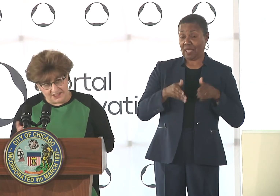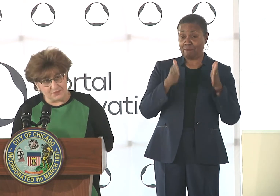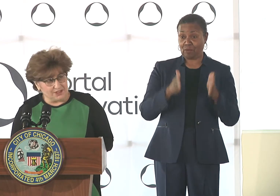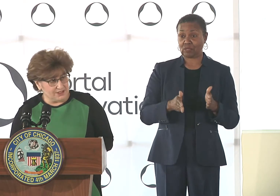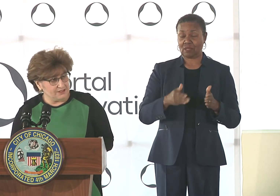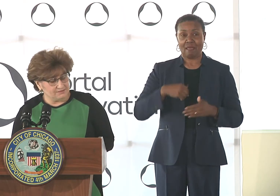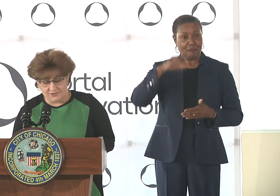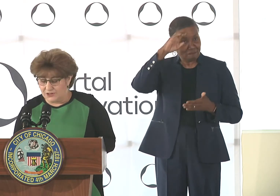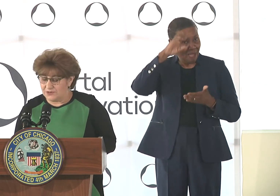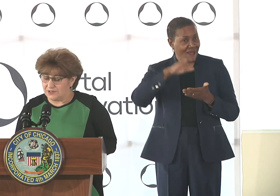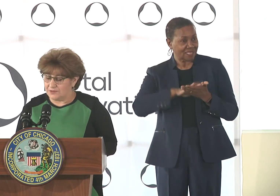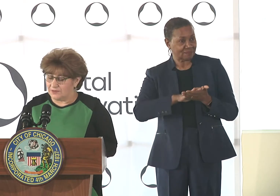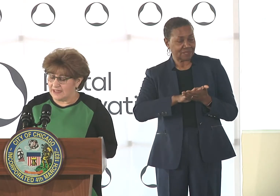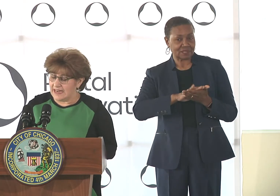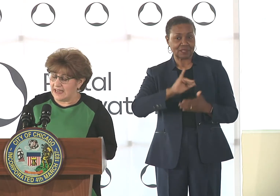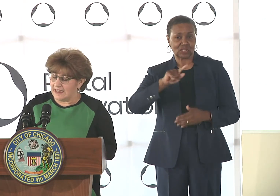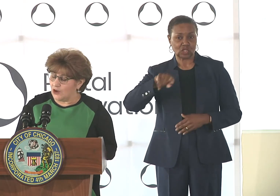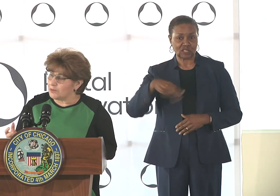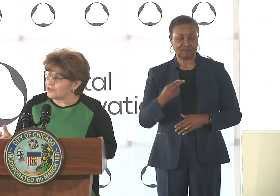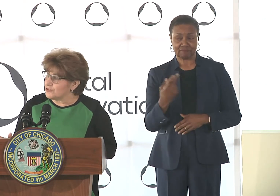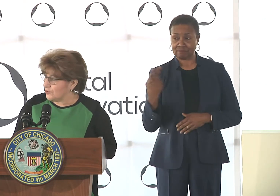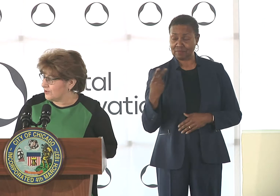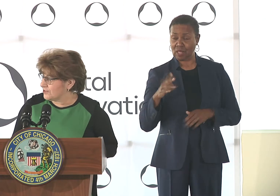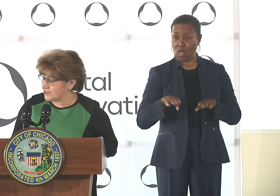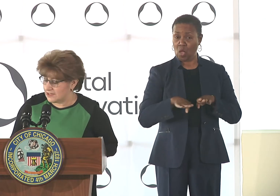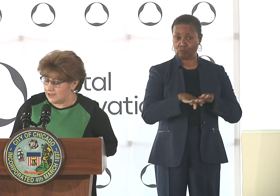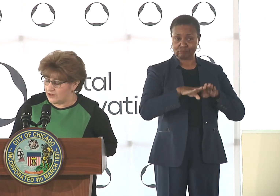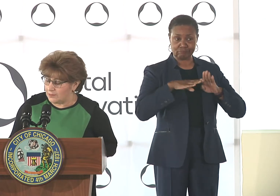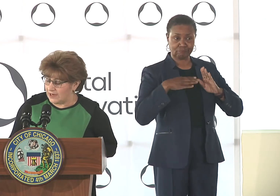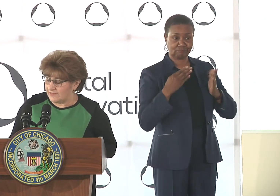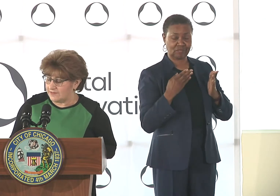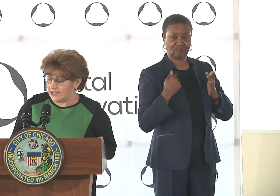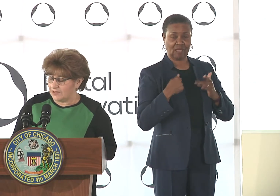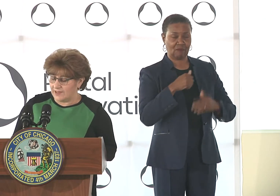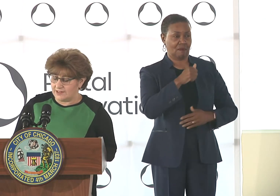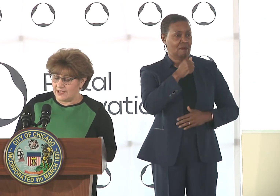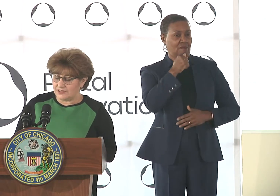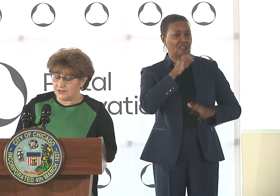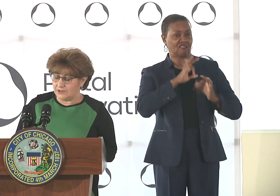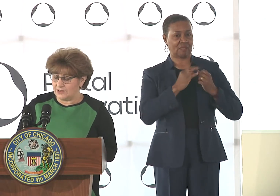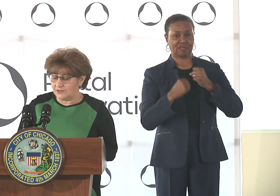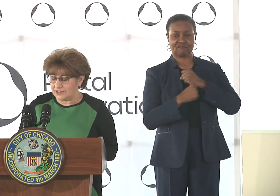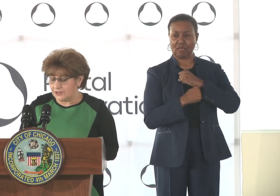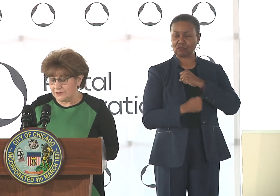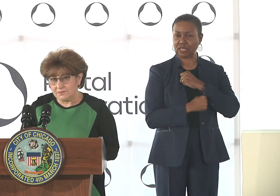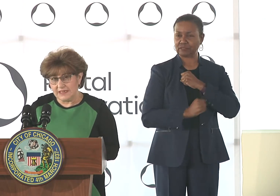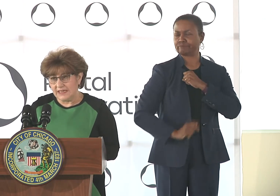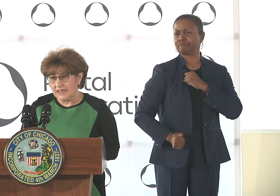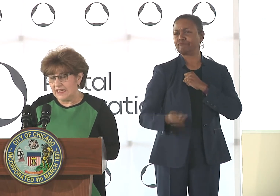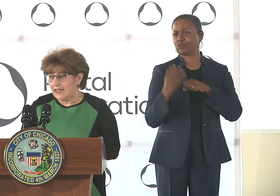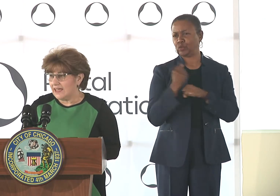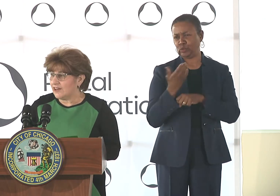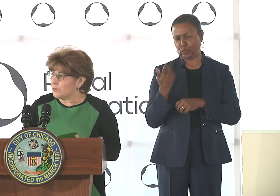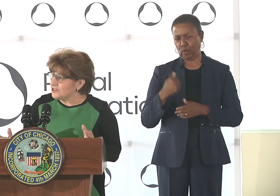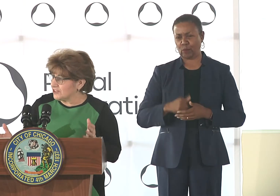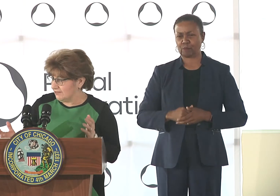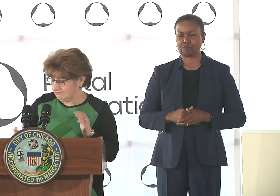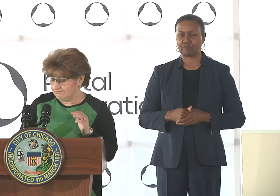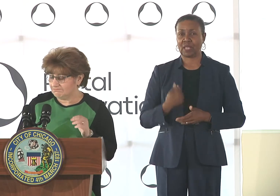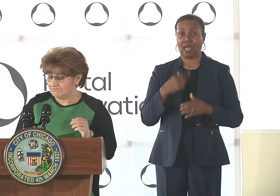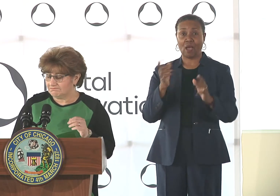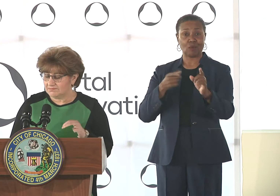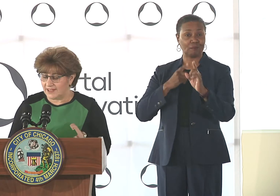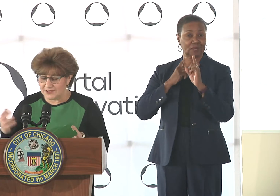My husband, Joseph, and I opened the doors of our private family foundation a few years ago. And our